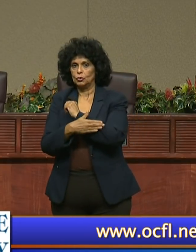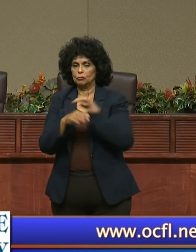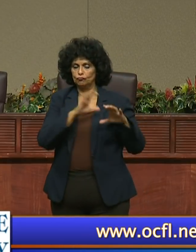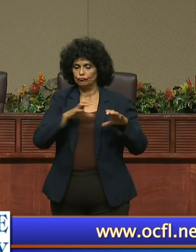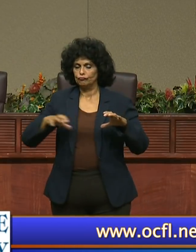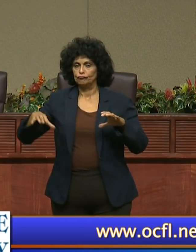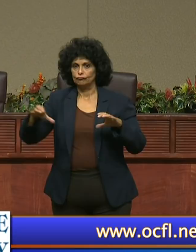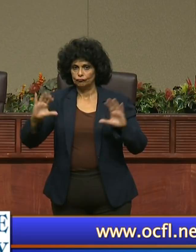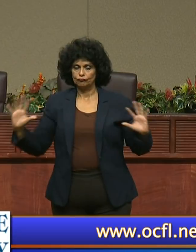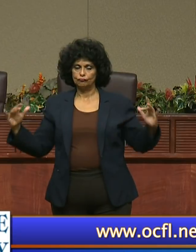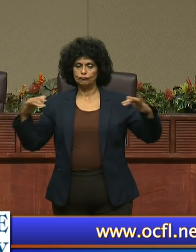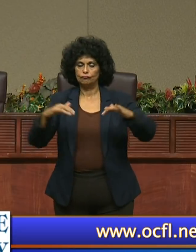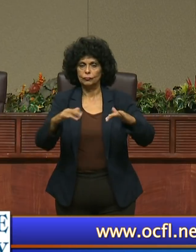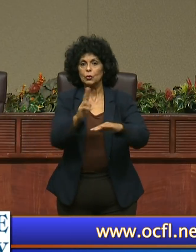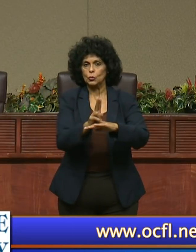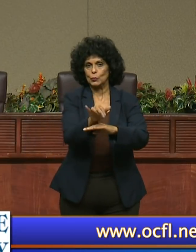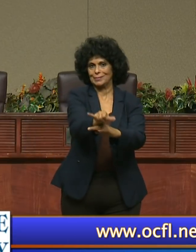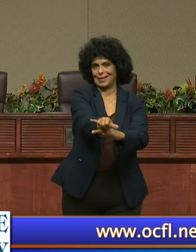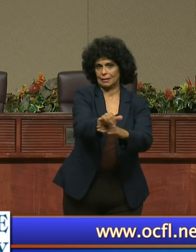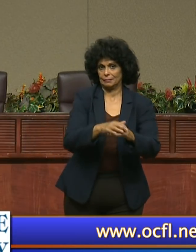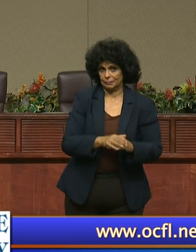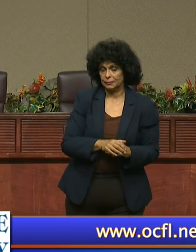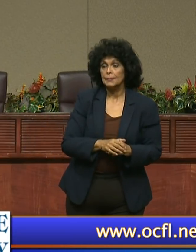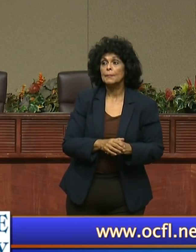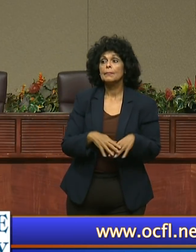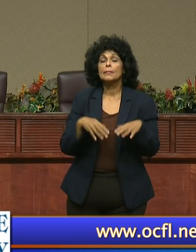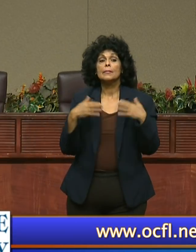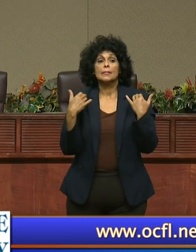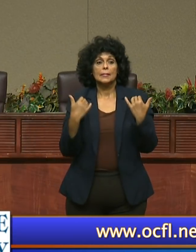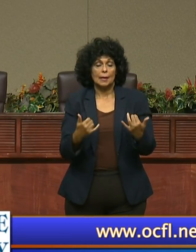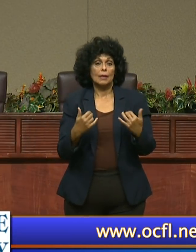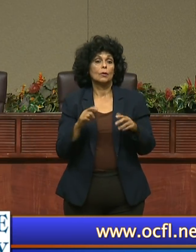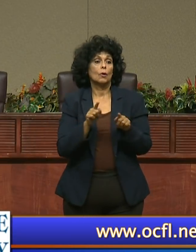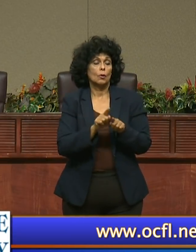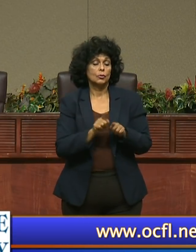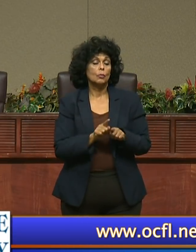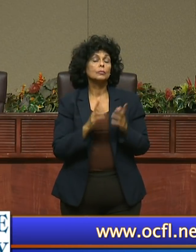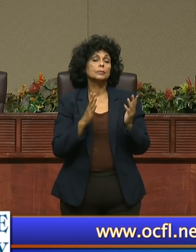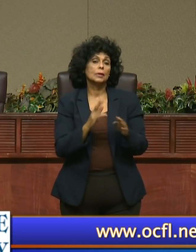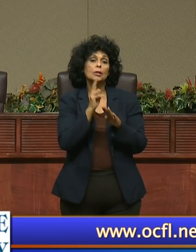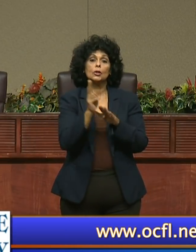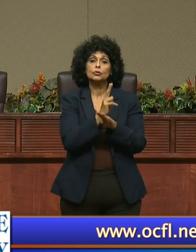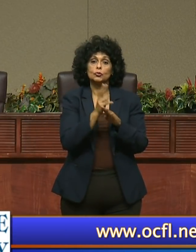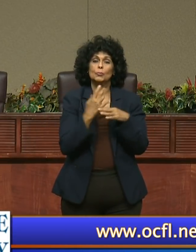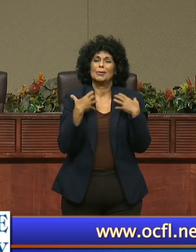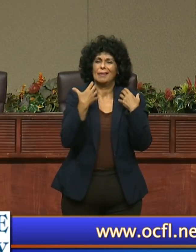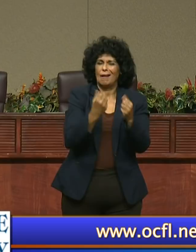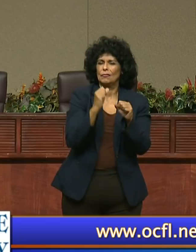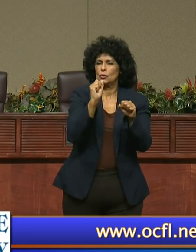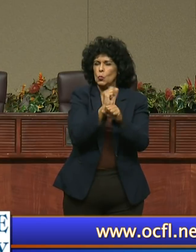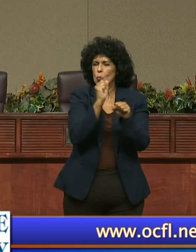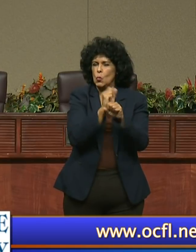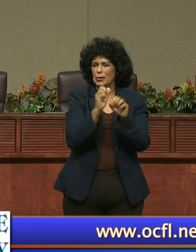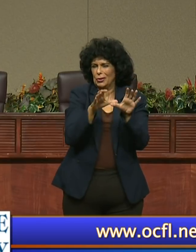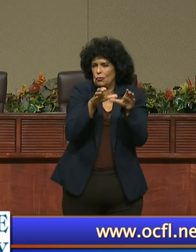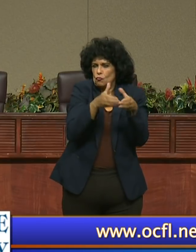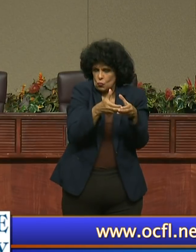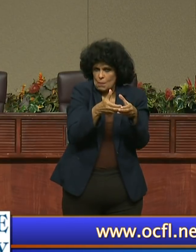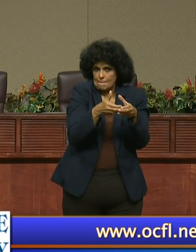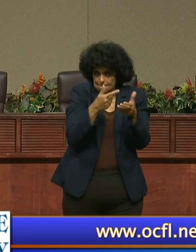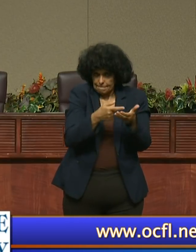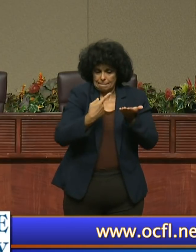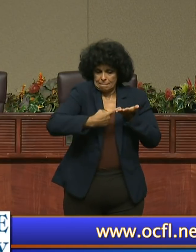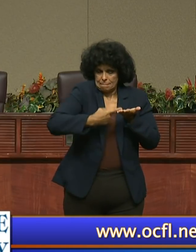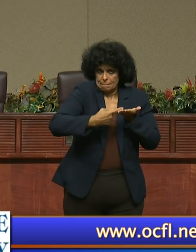due to the alarming numbers, the Business Compliance and Consumer Confidence Working Group will convene to discuss solutions to help slow